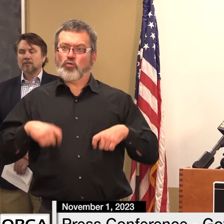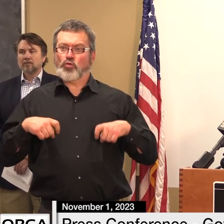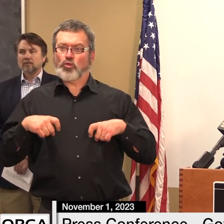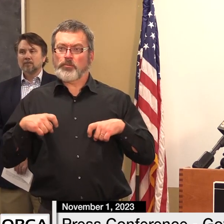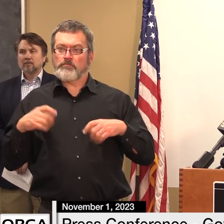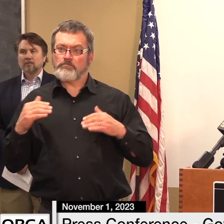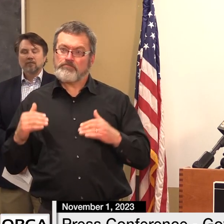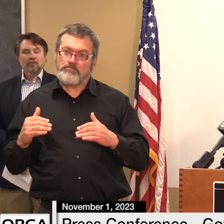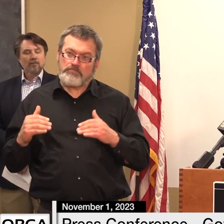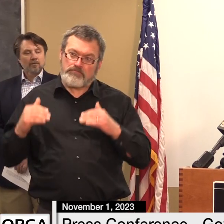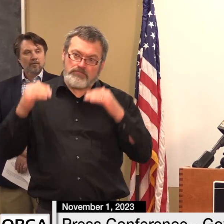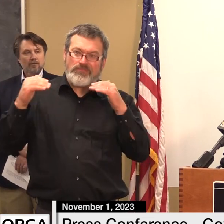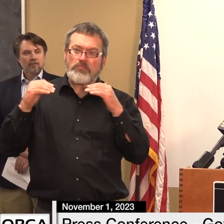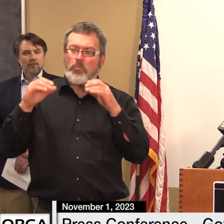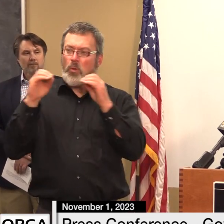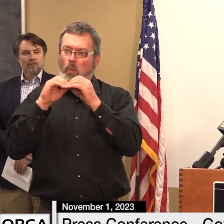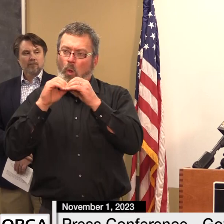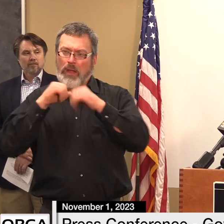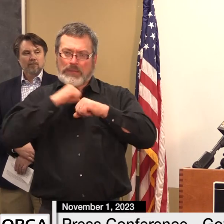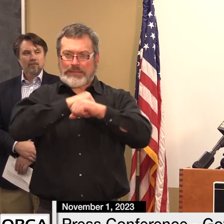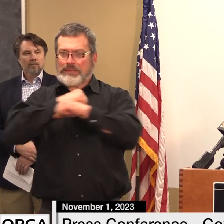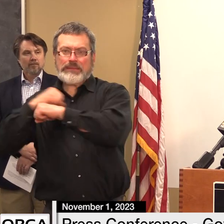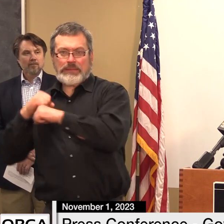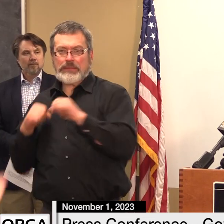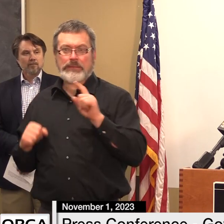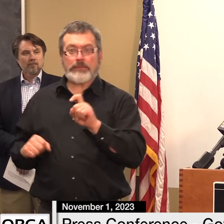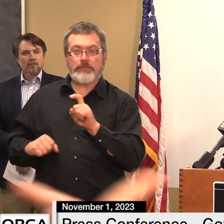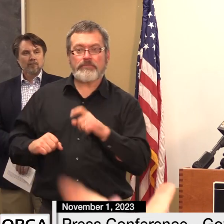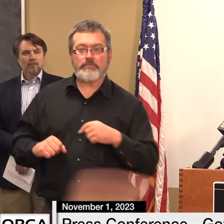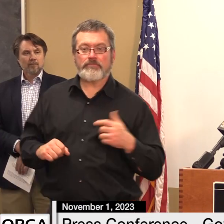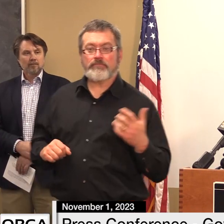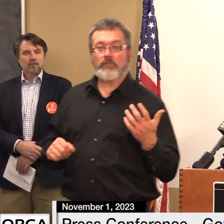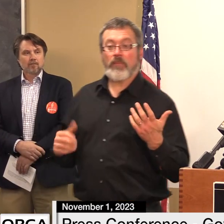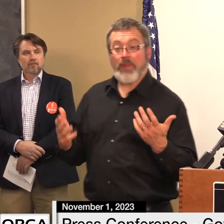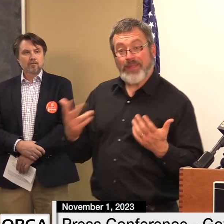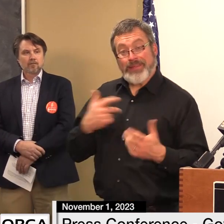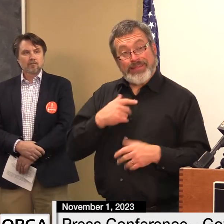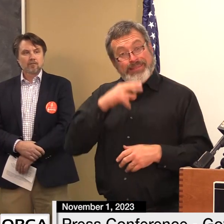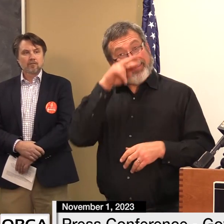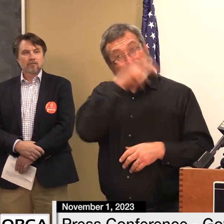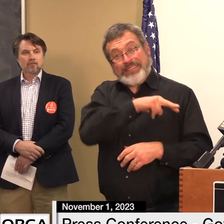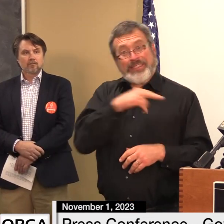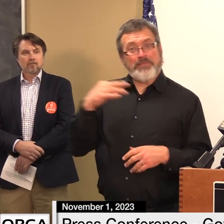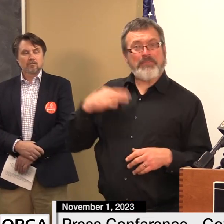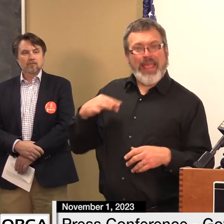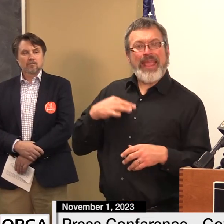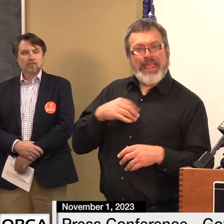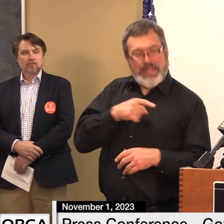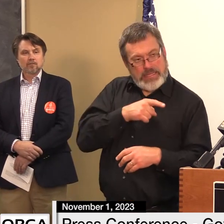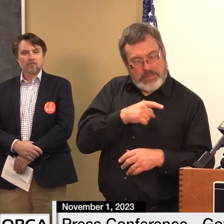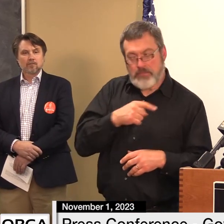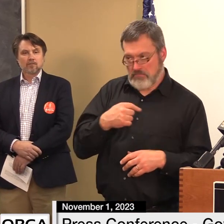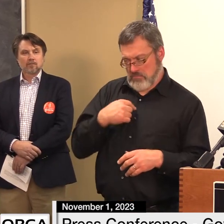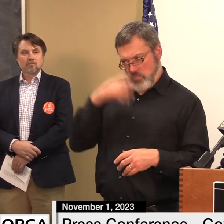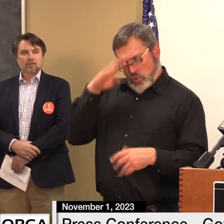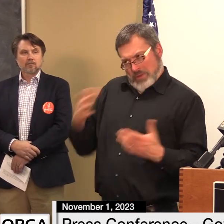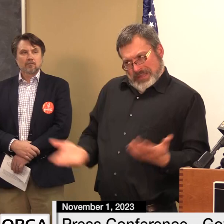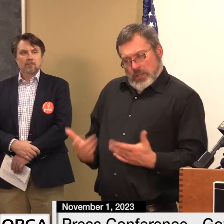I think seeing what happened in Maine confirms that we did the right thing in Vermont.